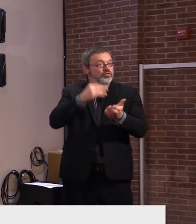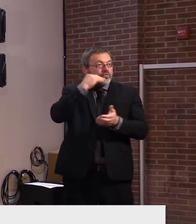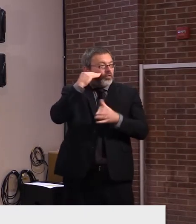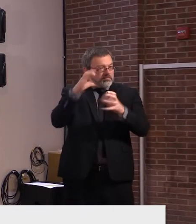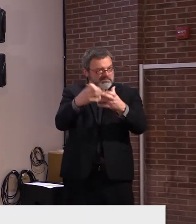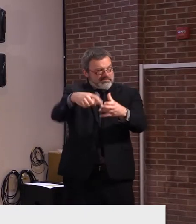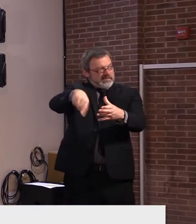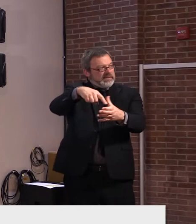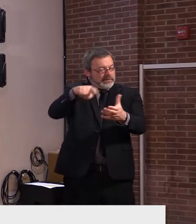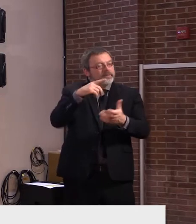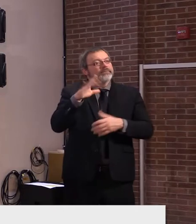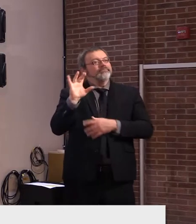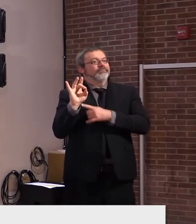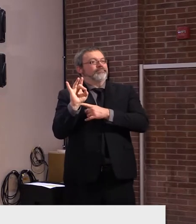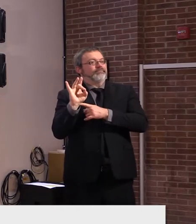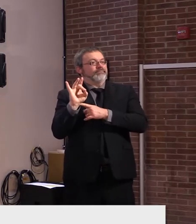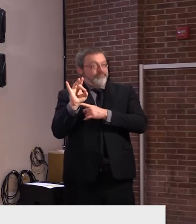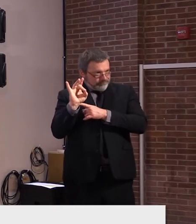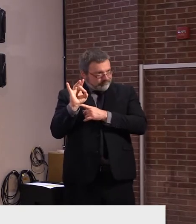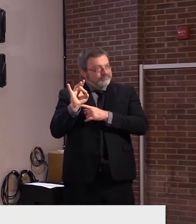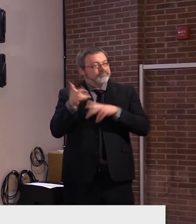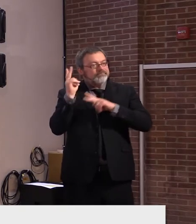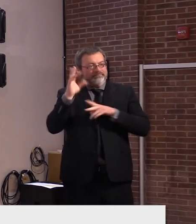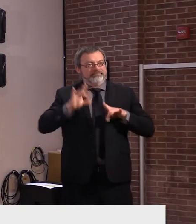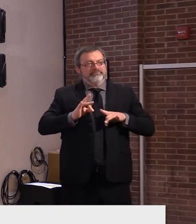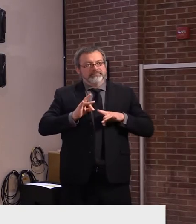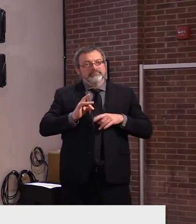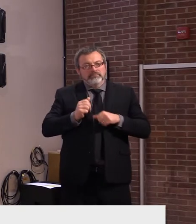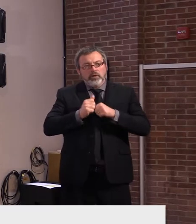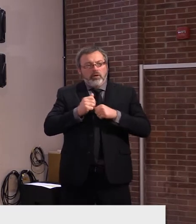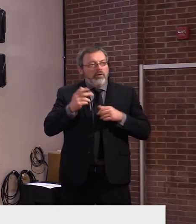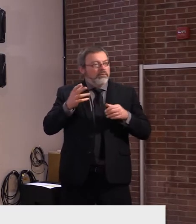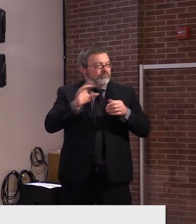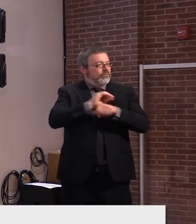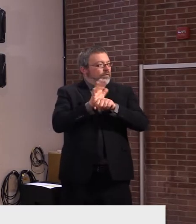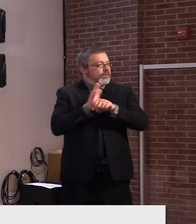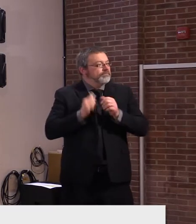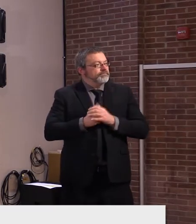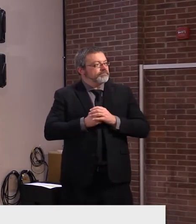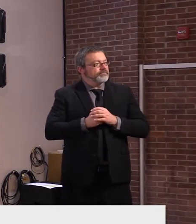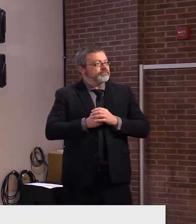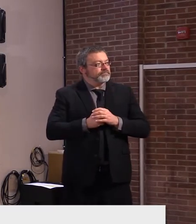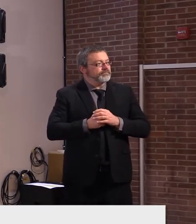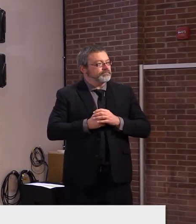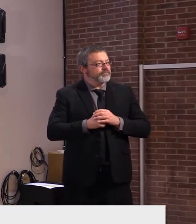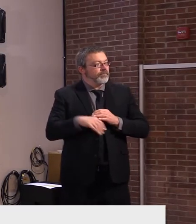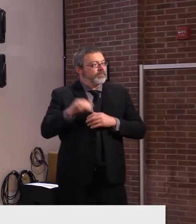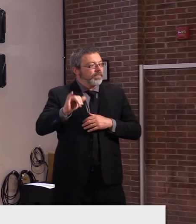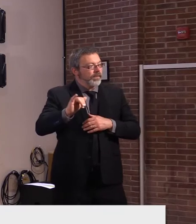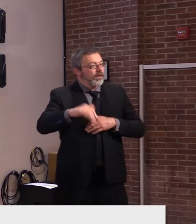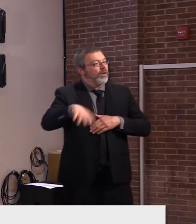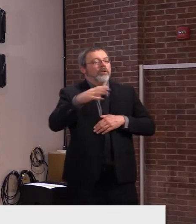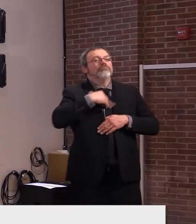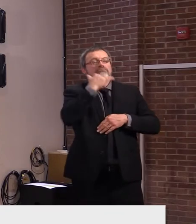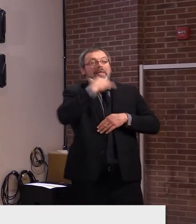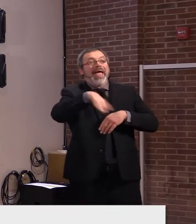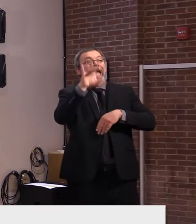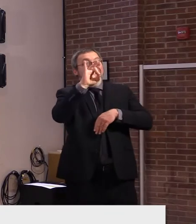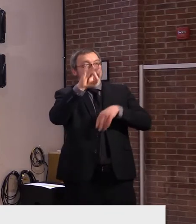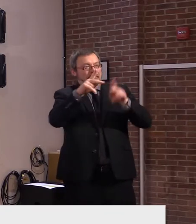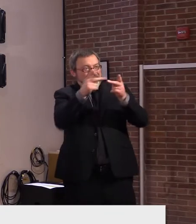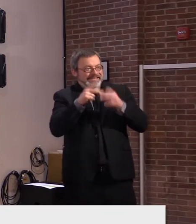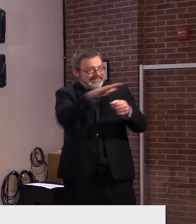well, 163 compared to 177 from last week. So again, those are trending in the right direction